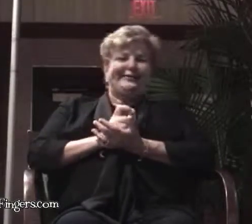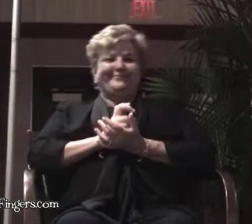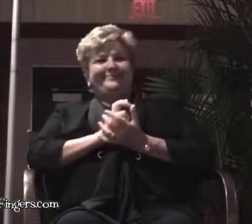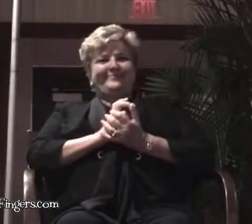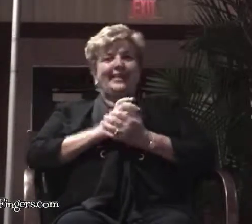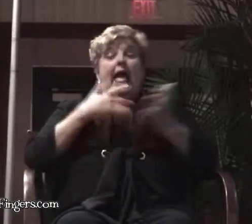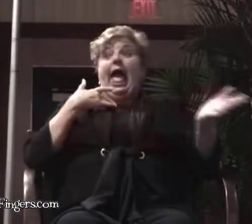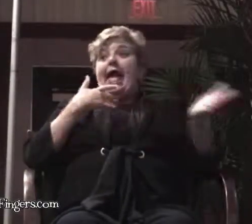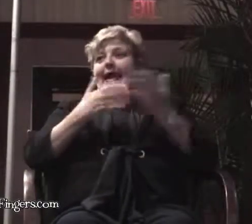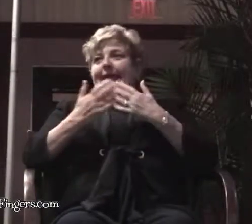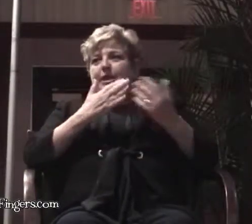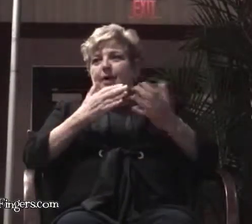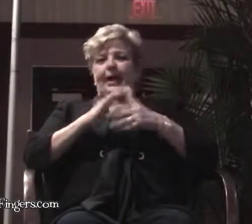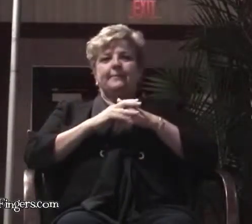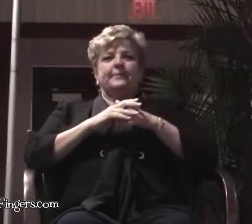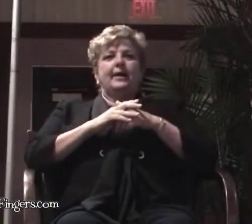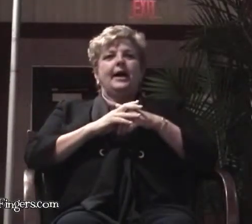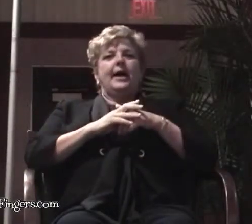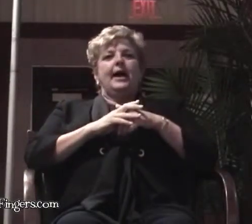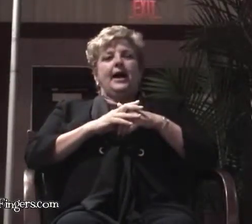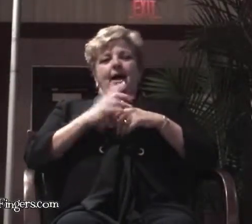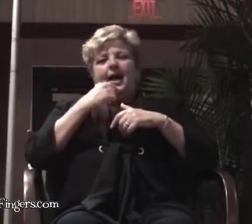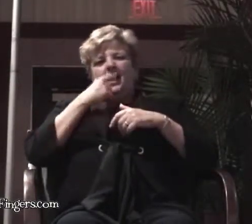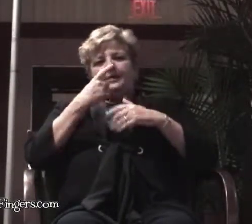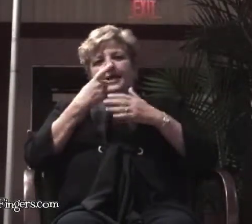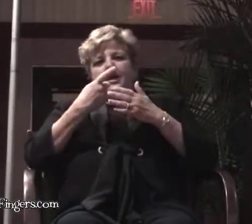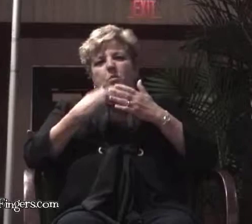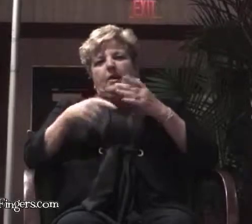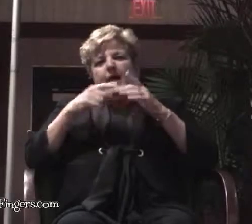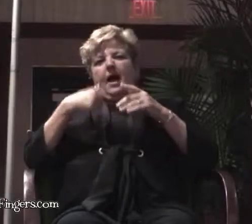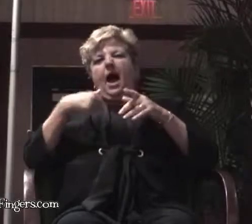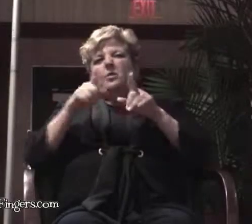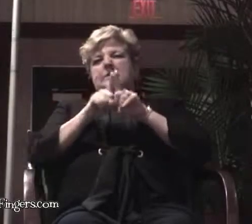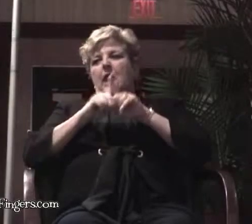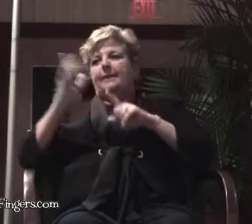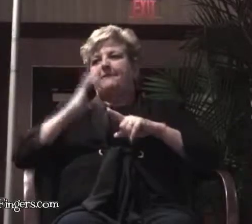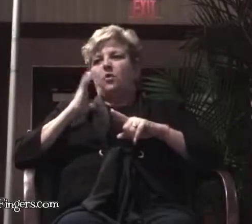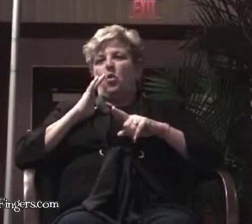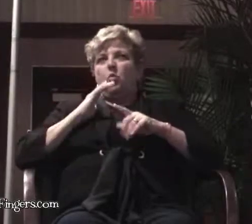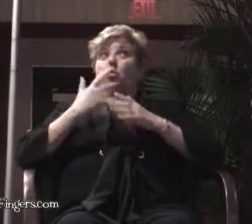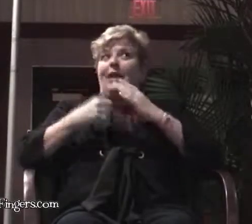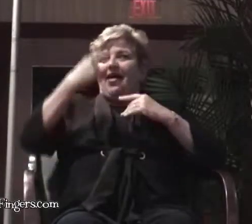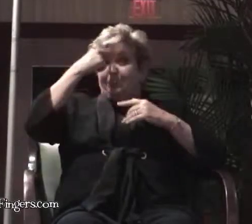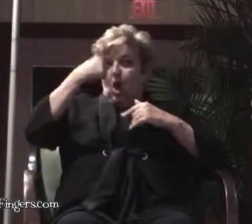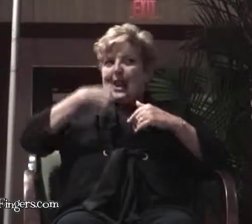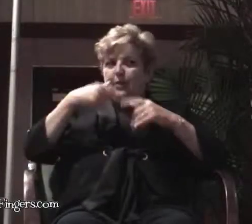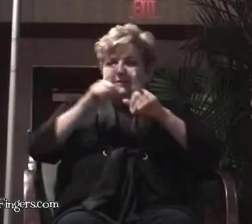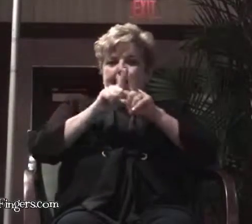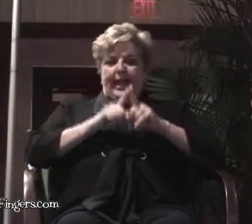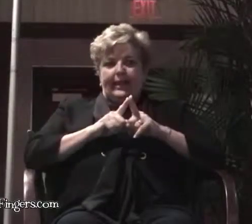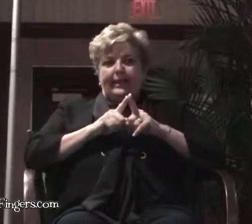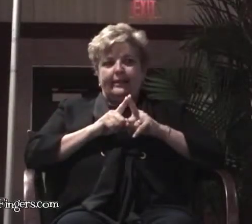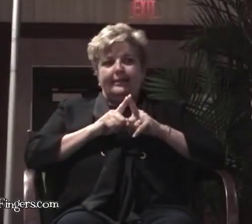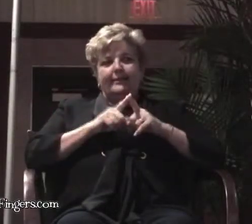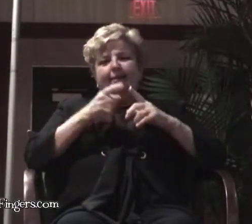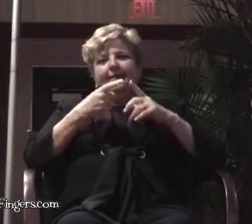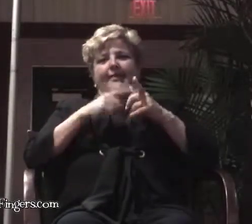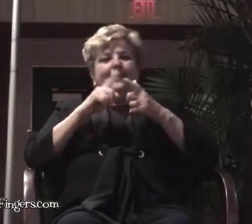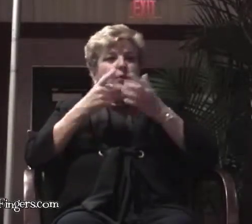Anyway, I'll tell you what I was like, and at least what I thought I was like, before I come to know I was like, and what happened, and a